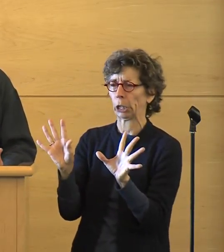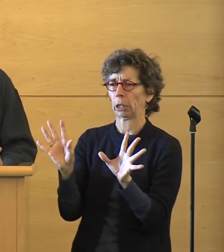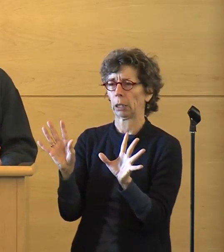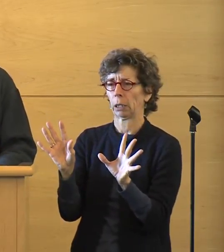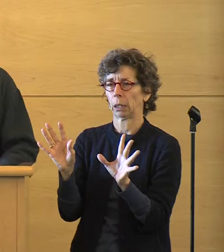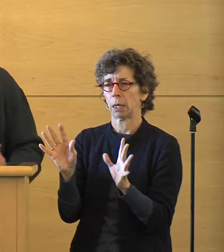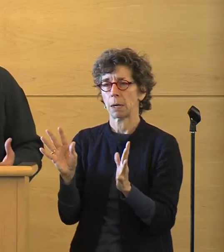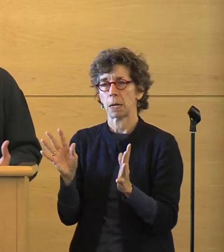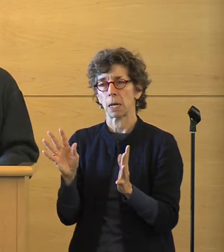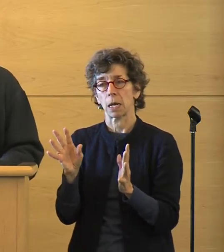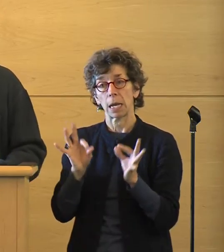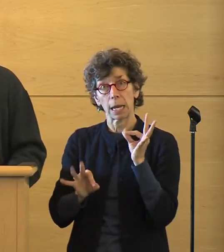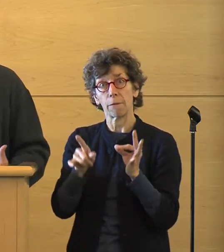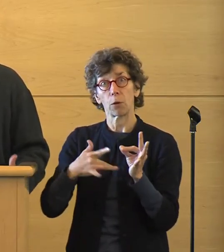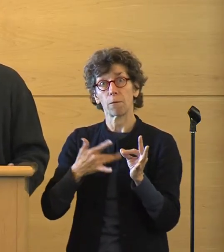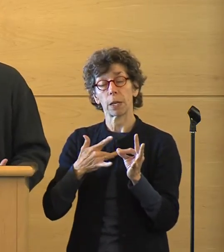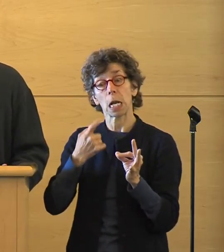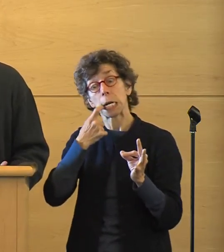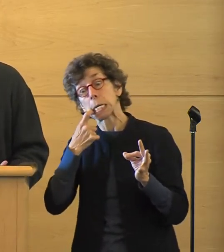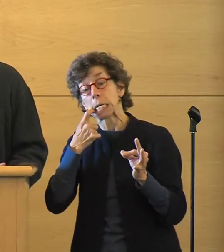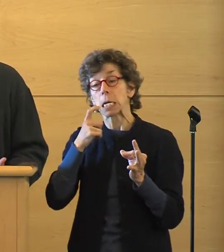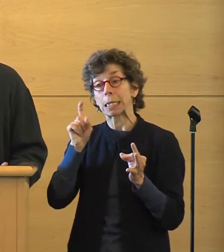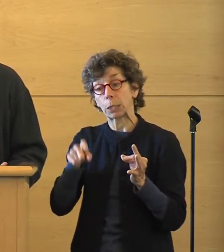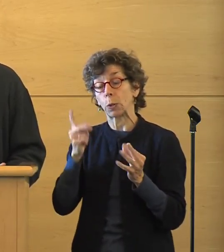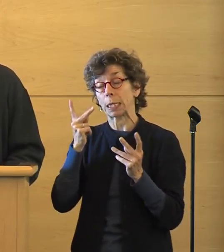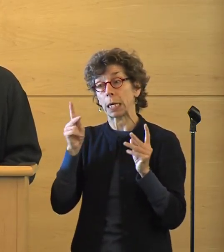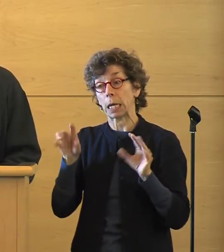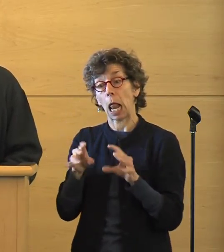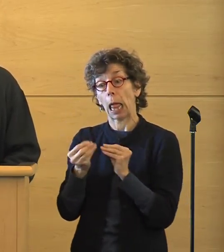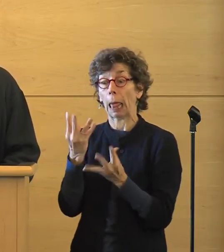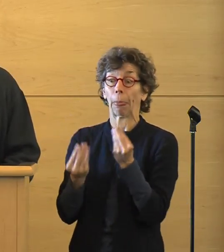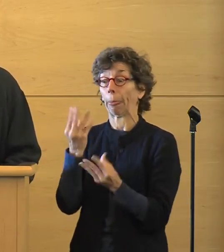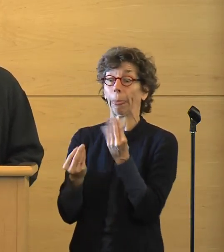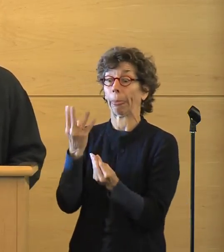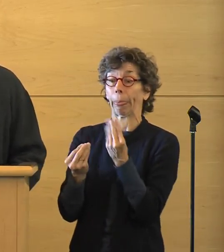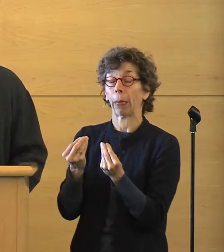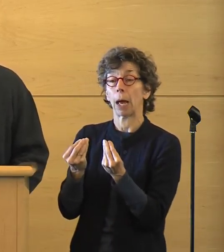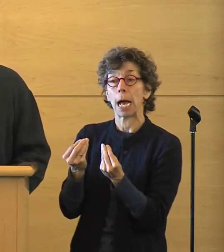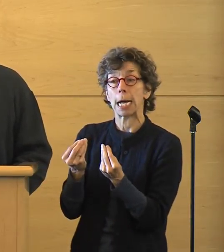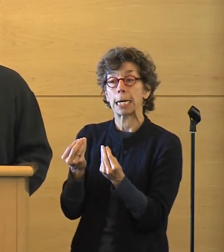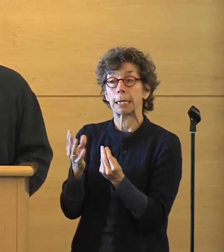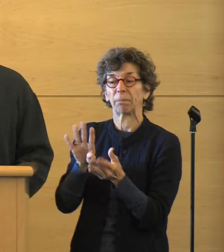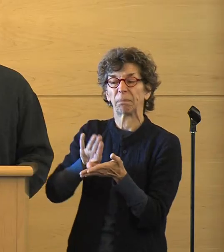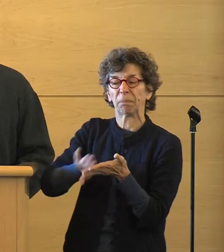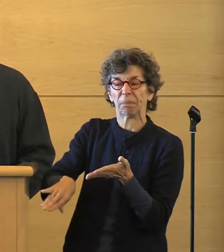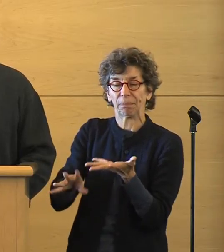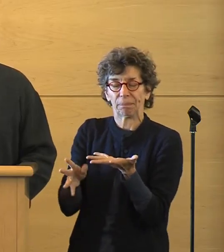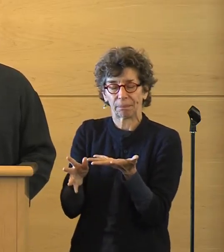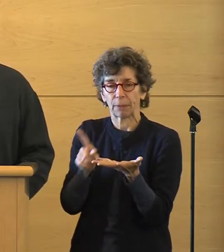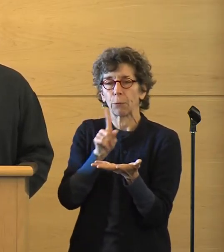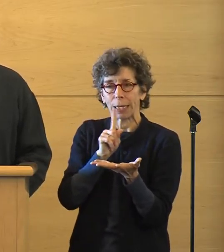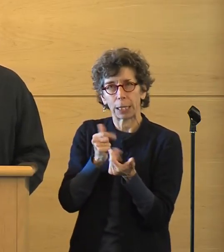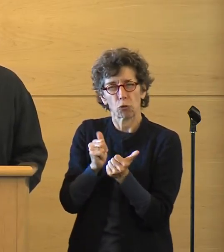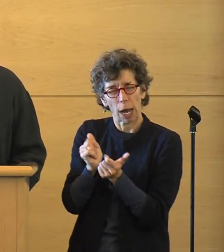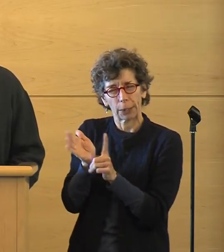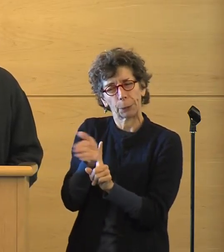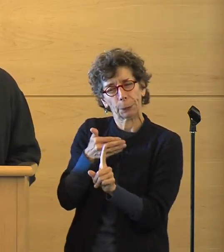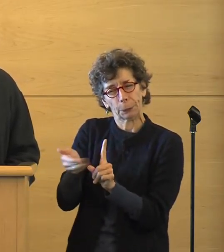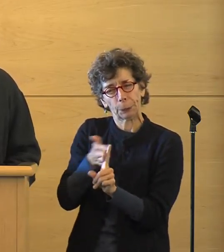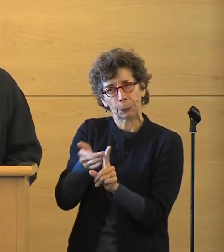that moving is going to attract more people as opposed to turning more people off? And so that's, You